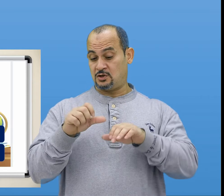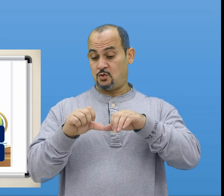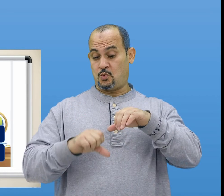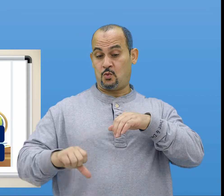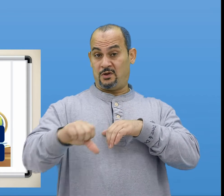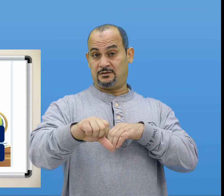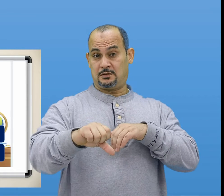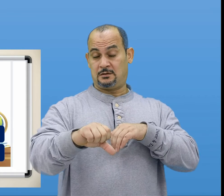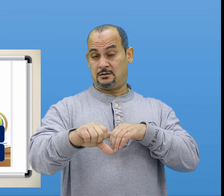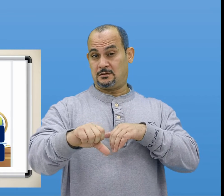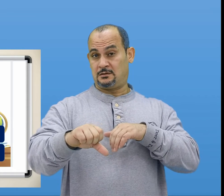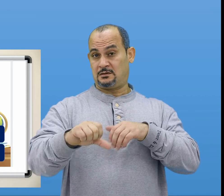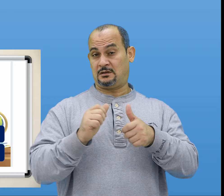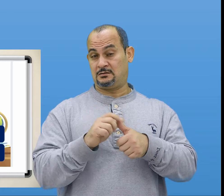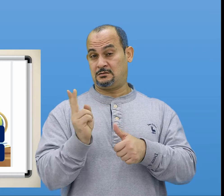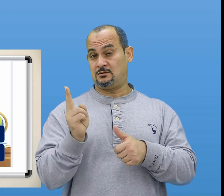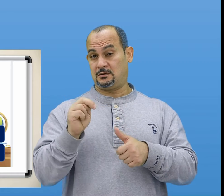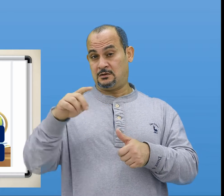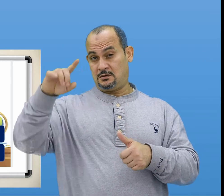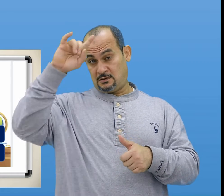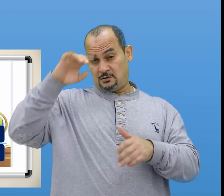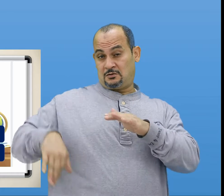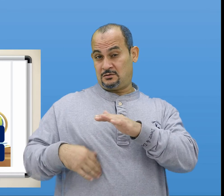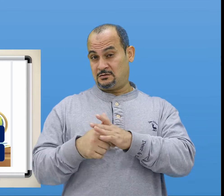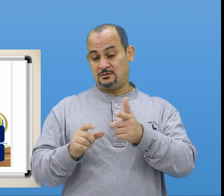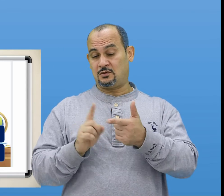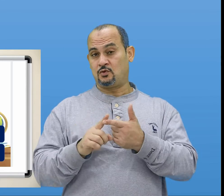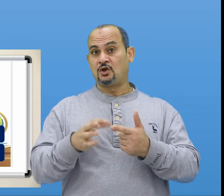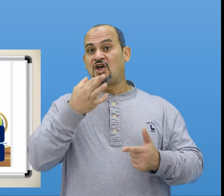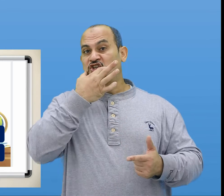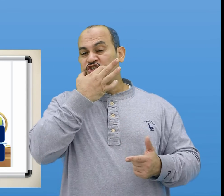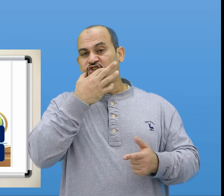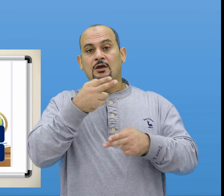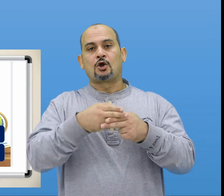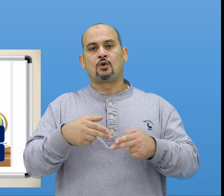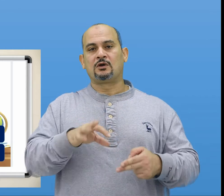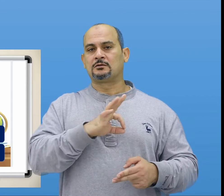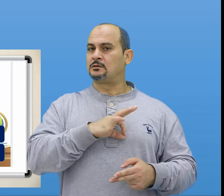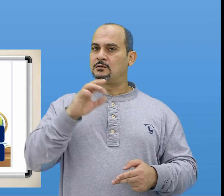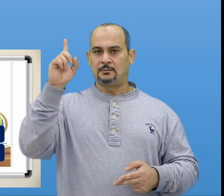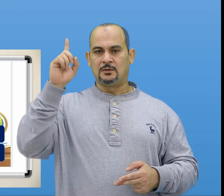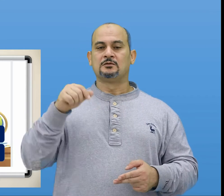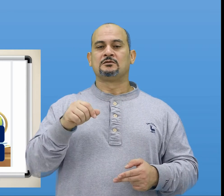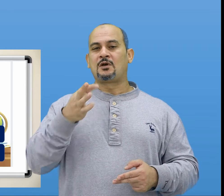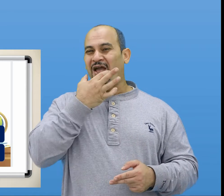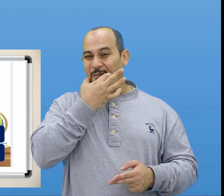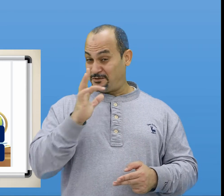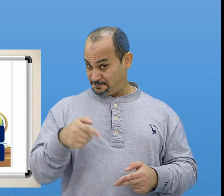history. So the invention of the wheel was a milestone. It was the biggest event at that time. So it's a